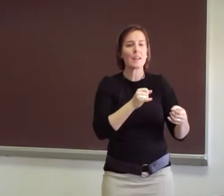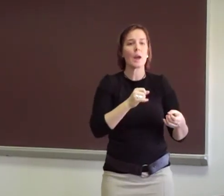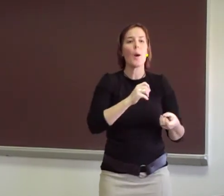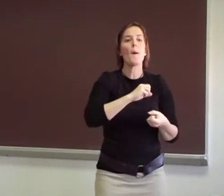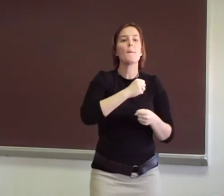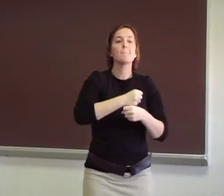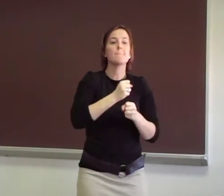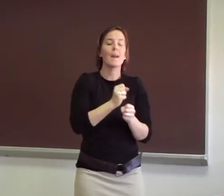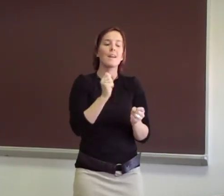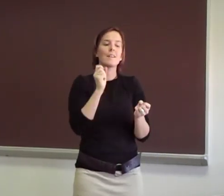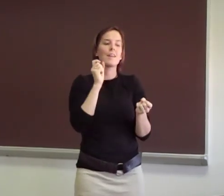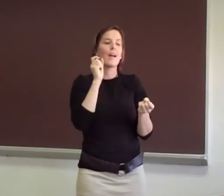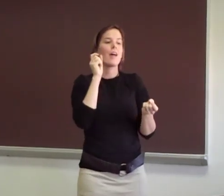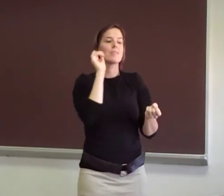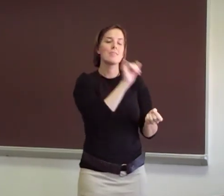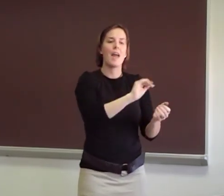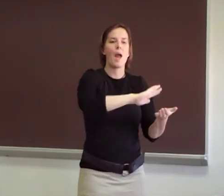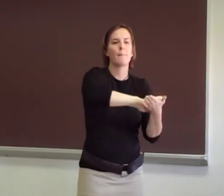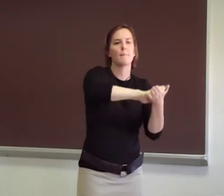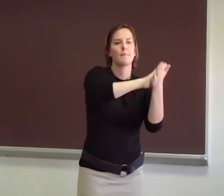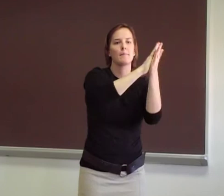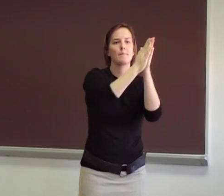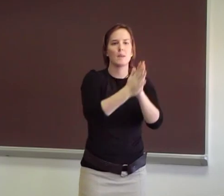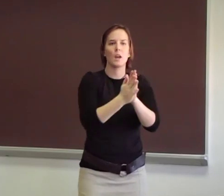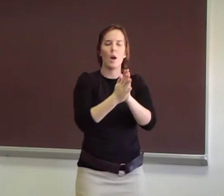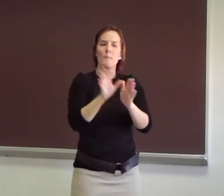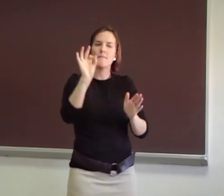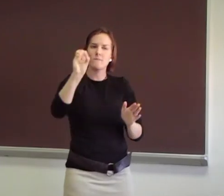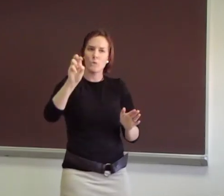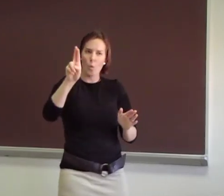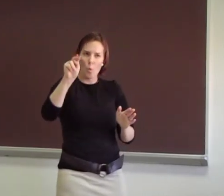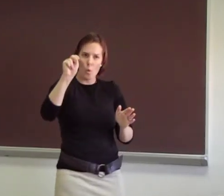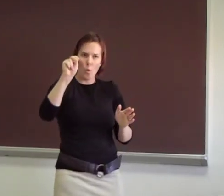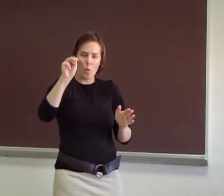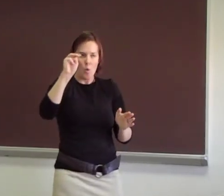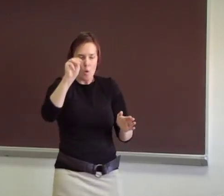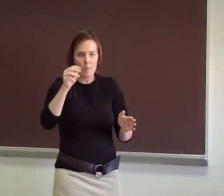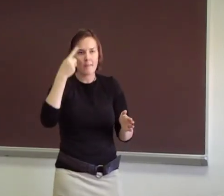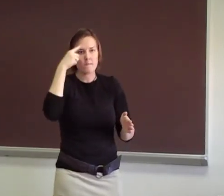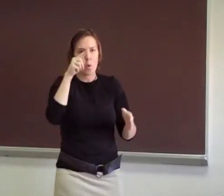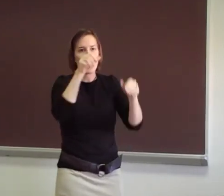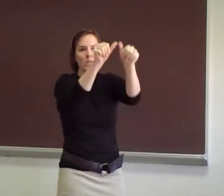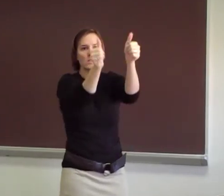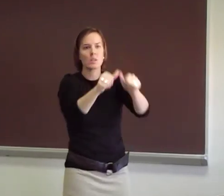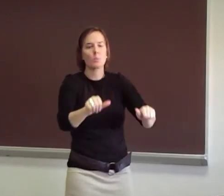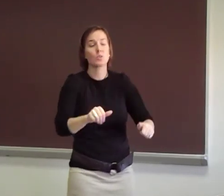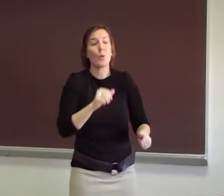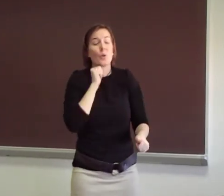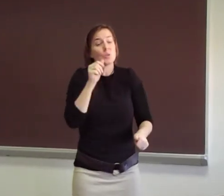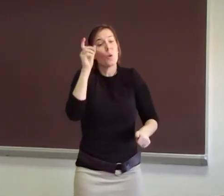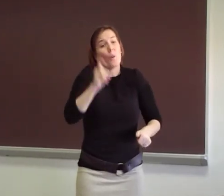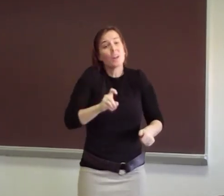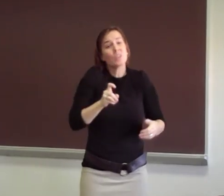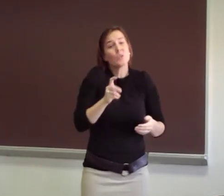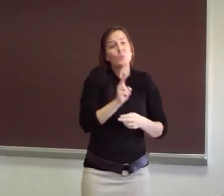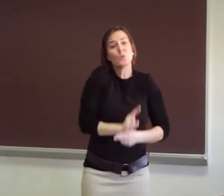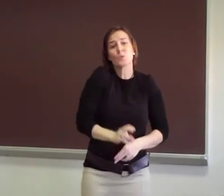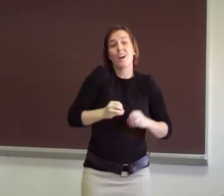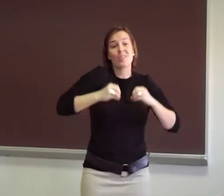the sculpture. So we don't want to use too much clay, because the clay is expensive and it's heavy.